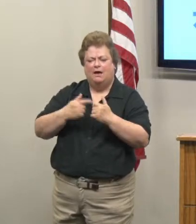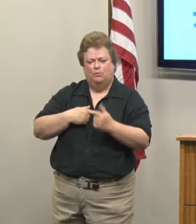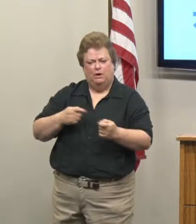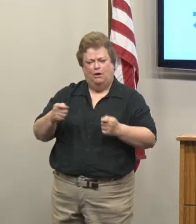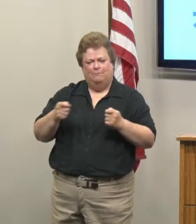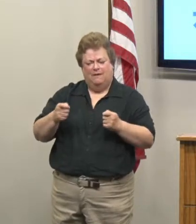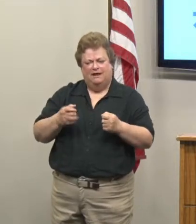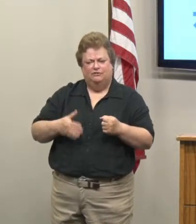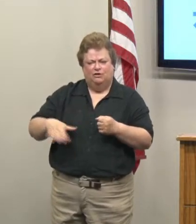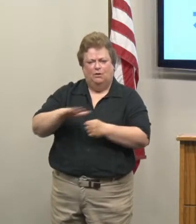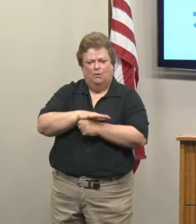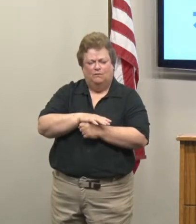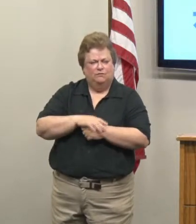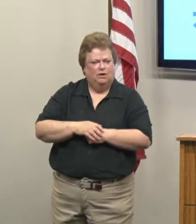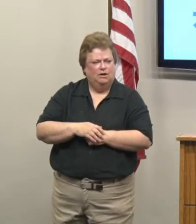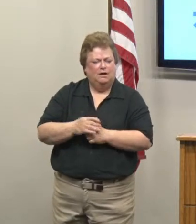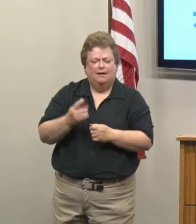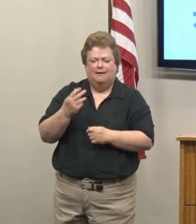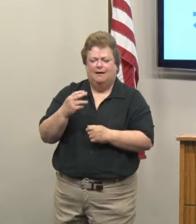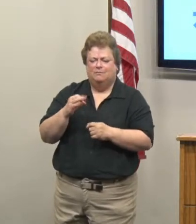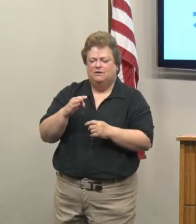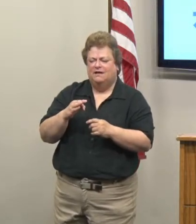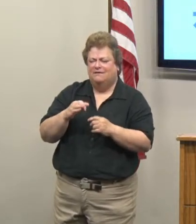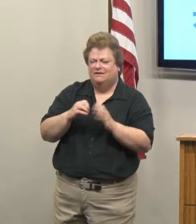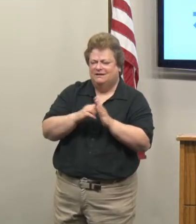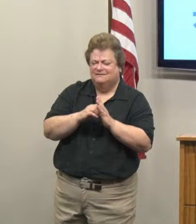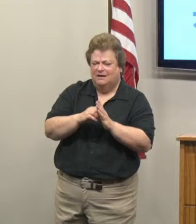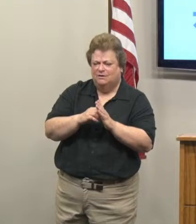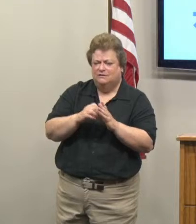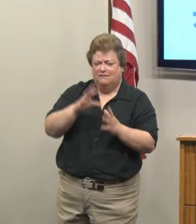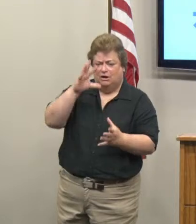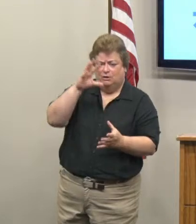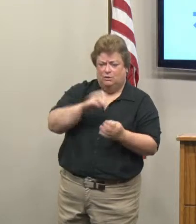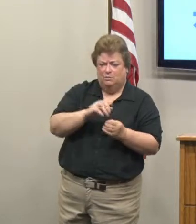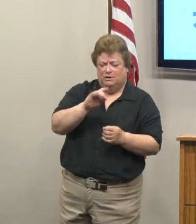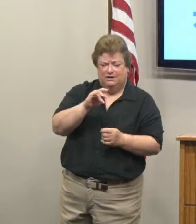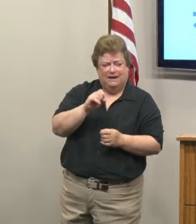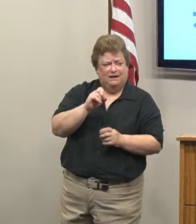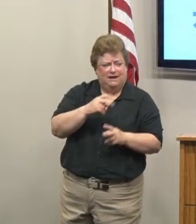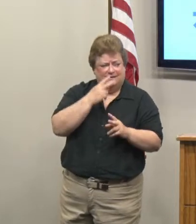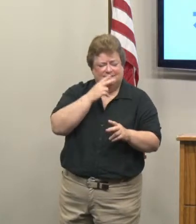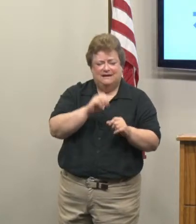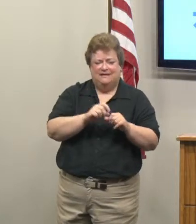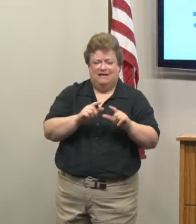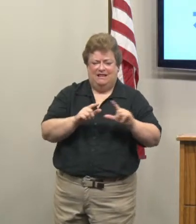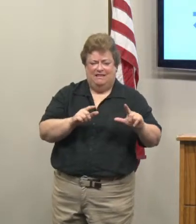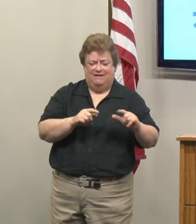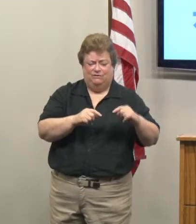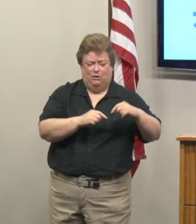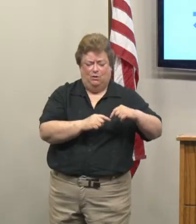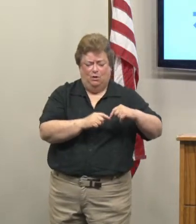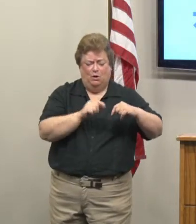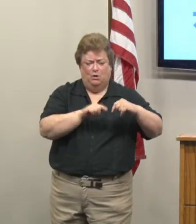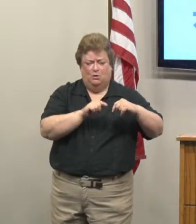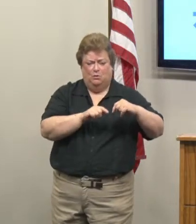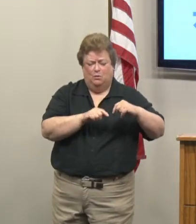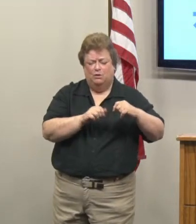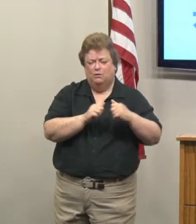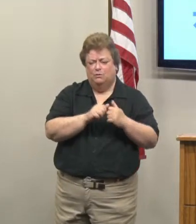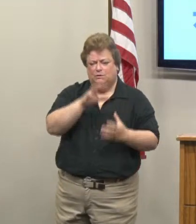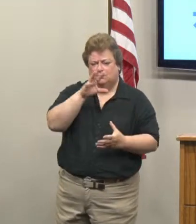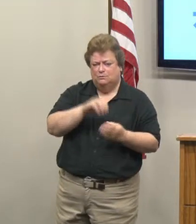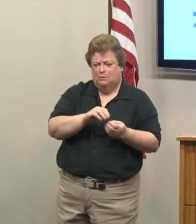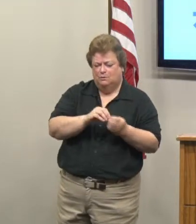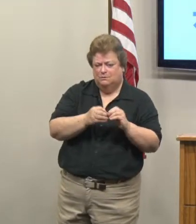overall. A couple of examples of cumulative data can be found in the lower left corner, with the total numbers of